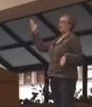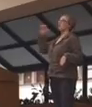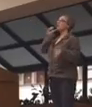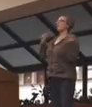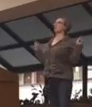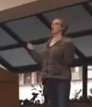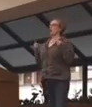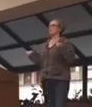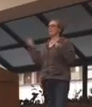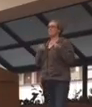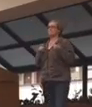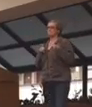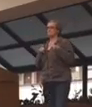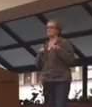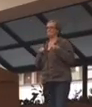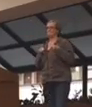don't know,